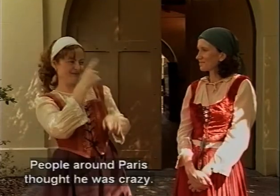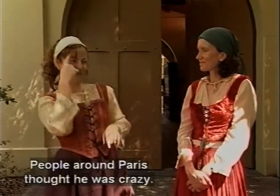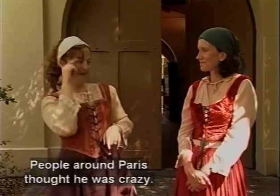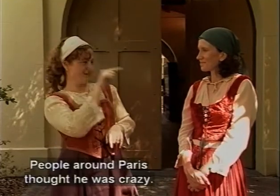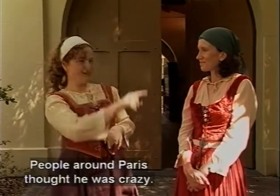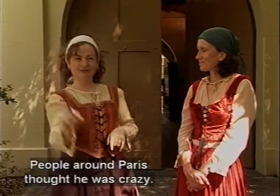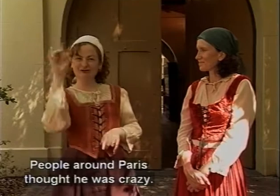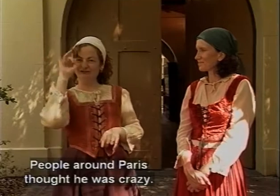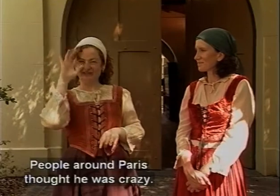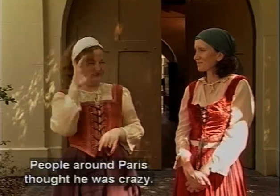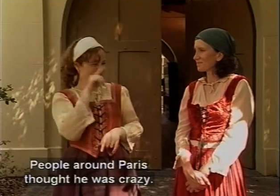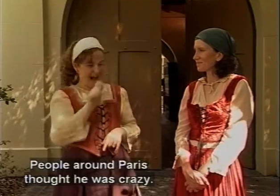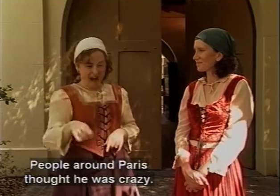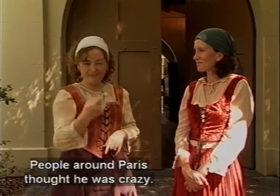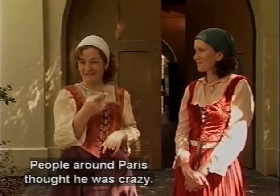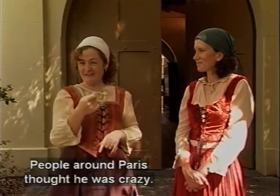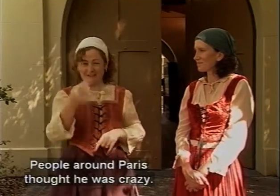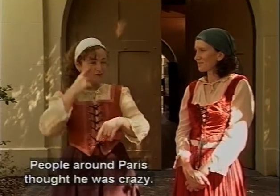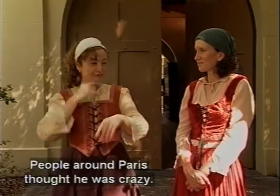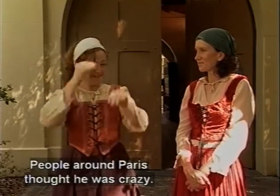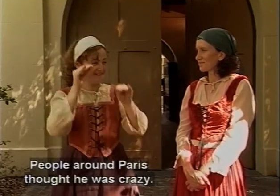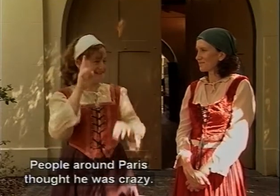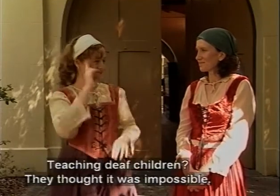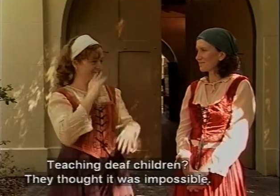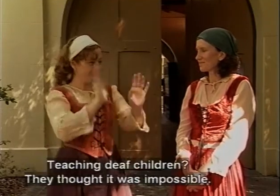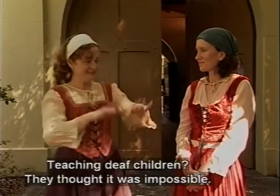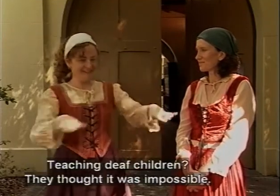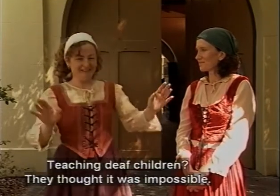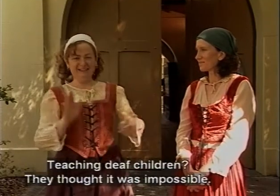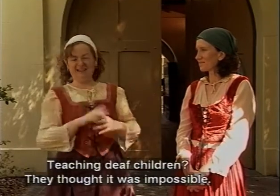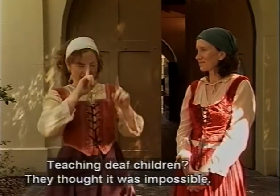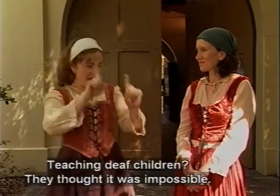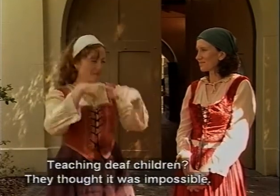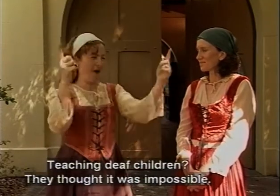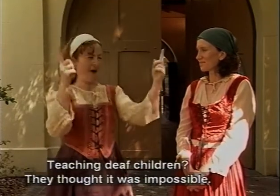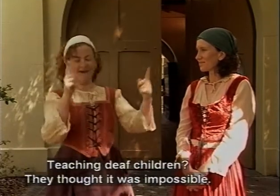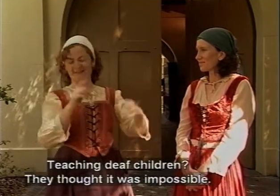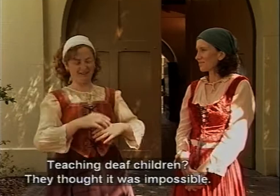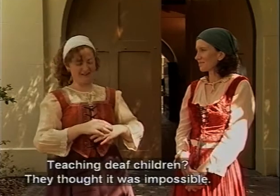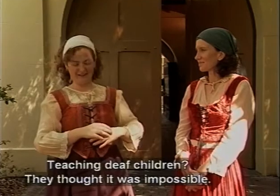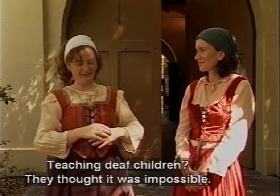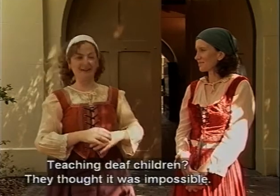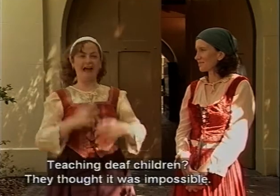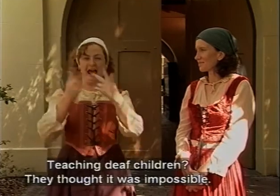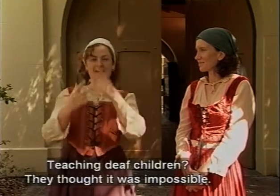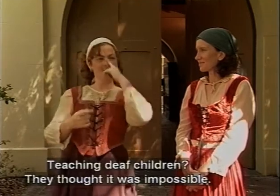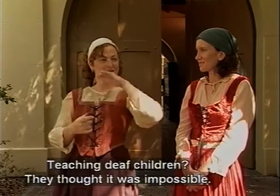People all around Paris thought that he was crazy for doing that. The Abbé trying to teach deaf children, they thought it was impossible.